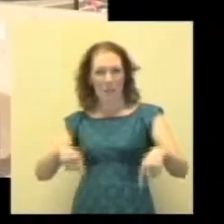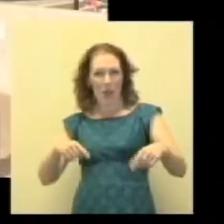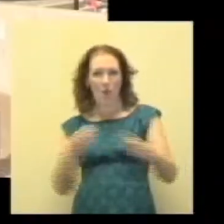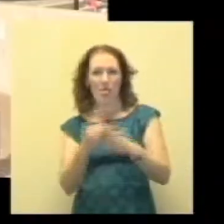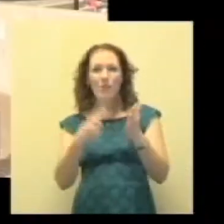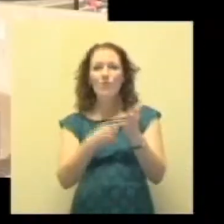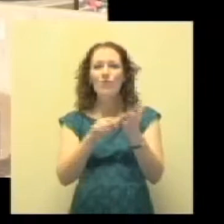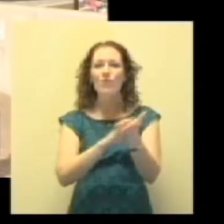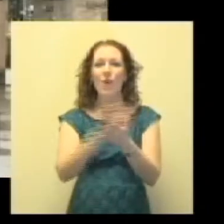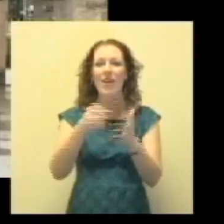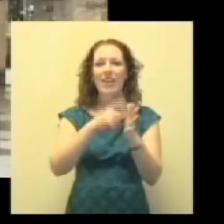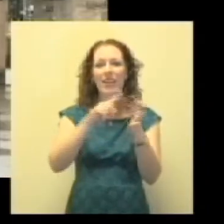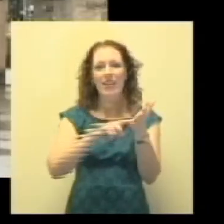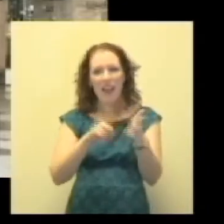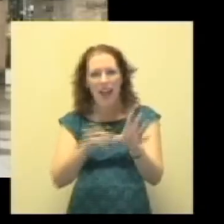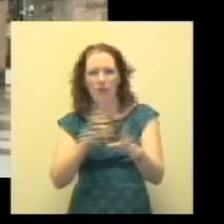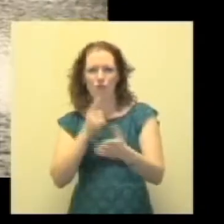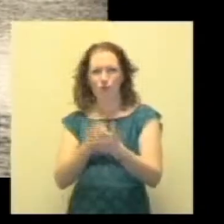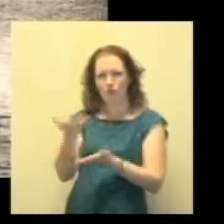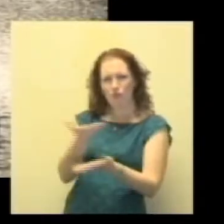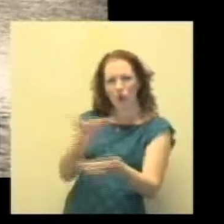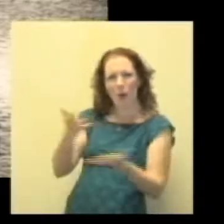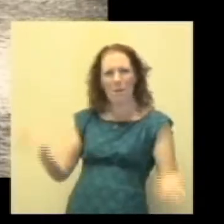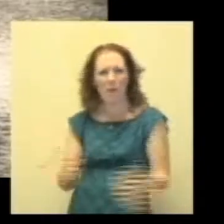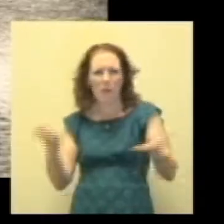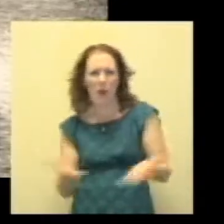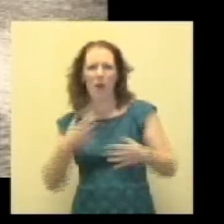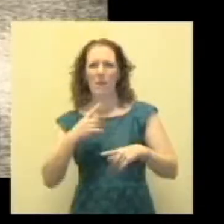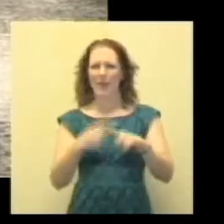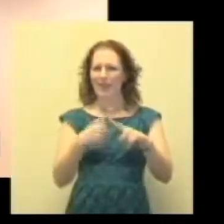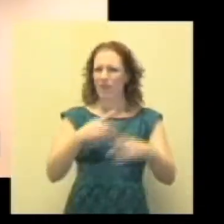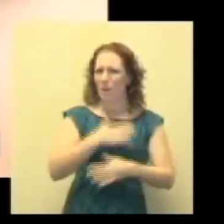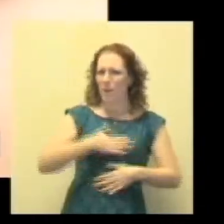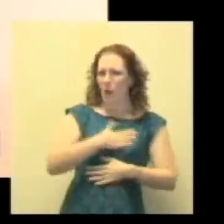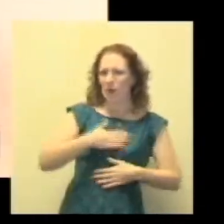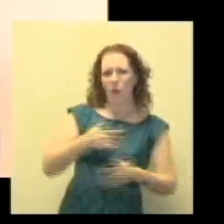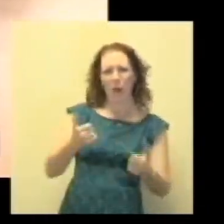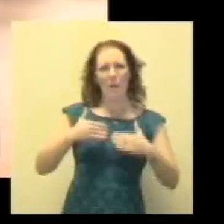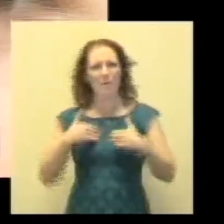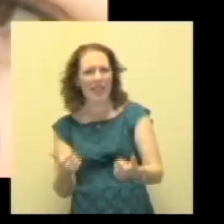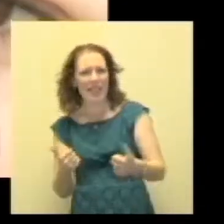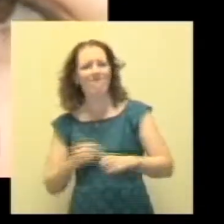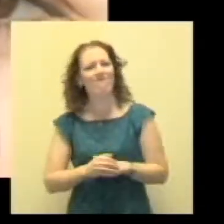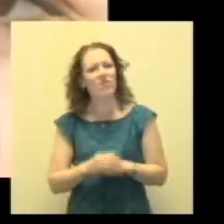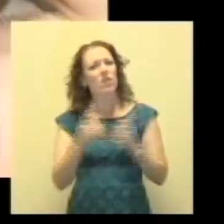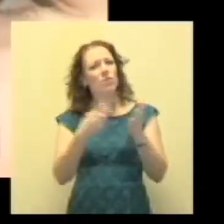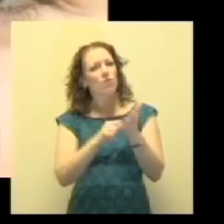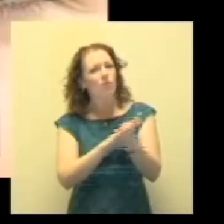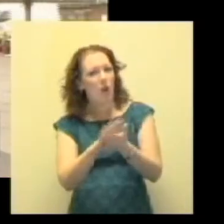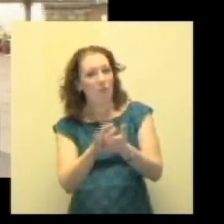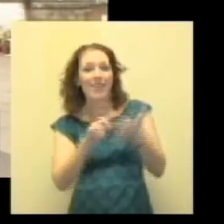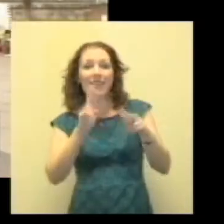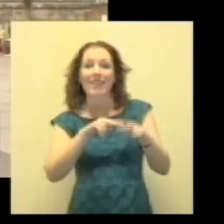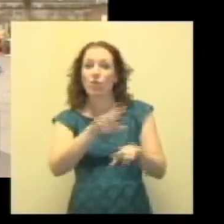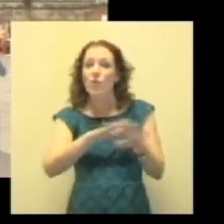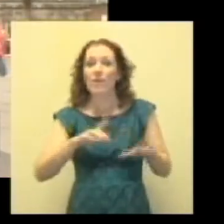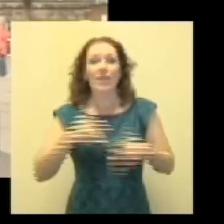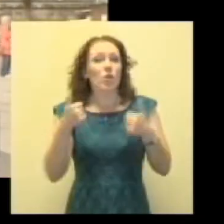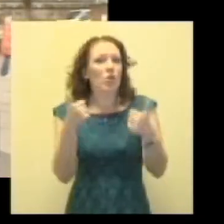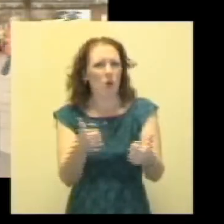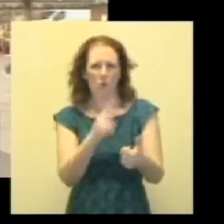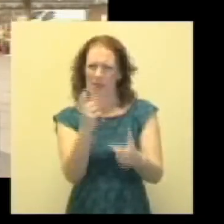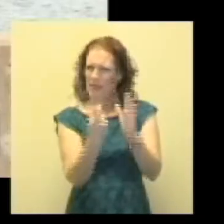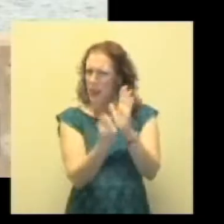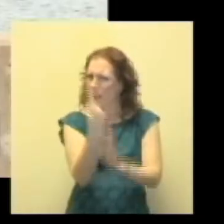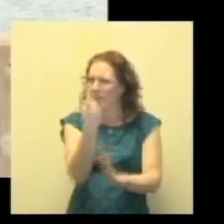I am here with Ruth Kelly to talk about how to promote positive emotional health and well-being. Ruth, if we don't